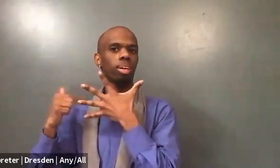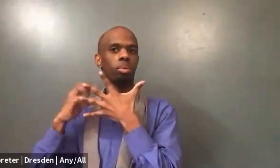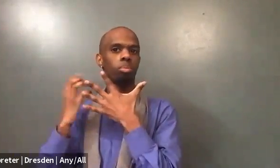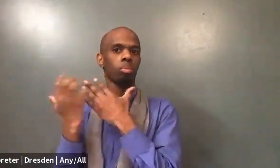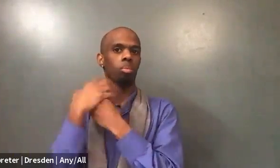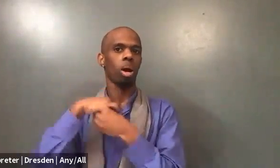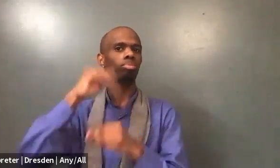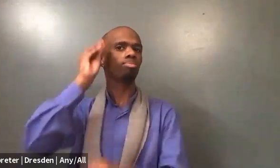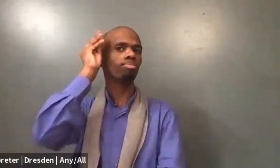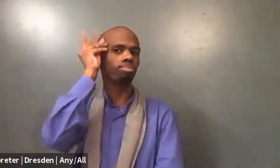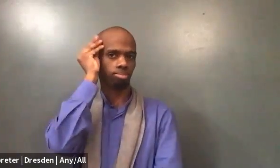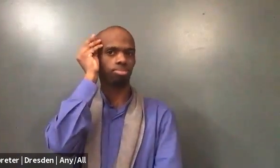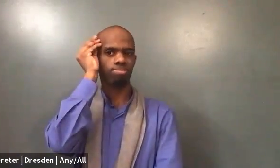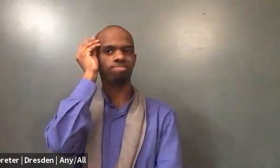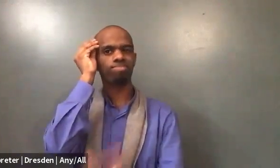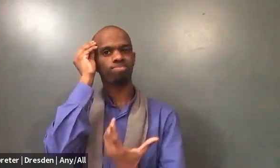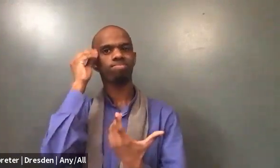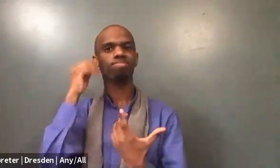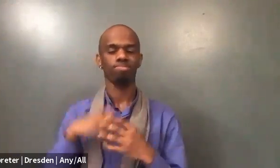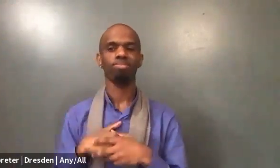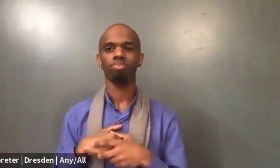well. So.